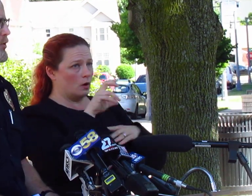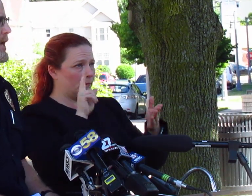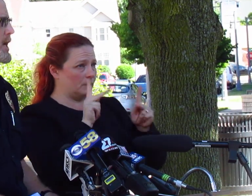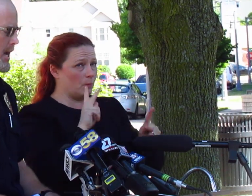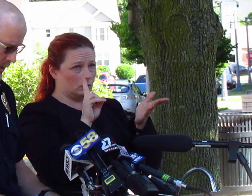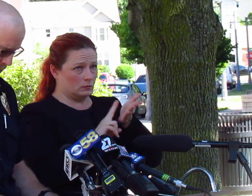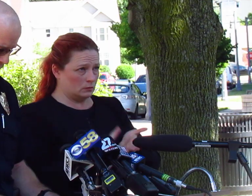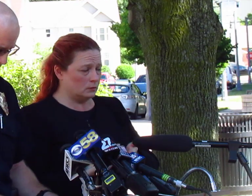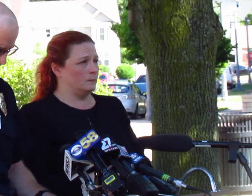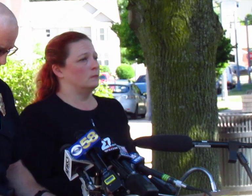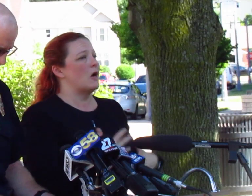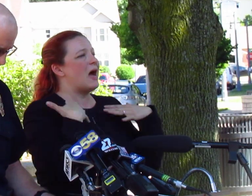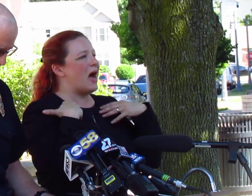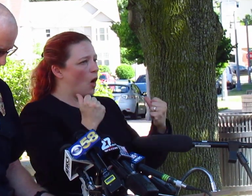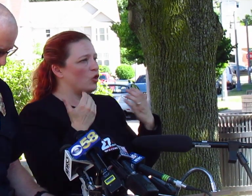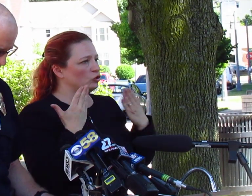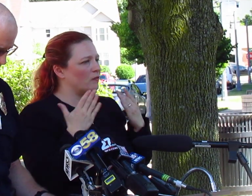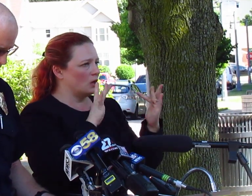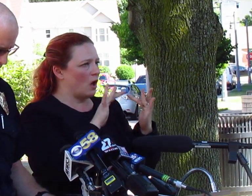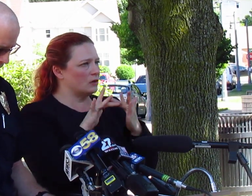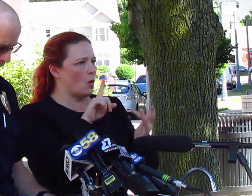had 182 contacts,